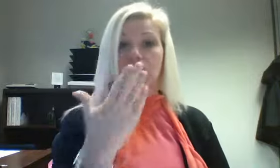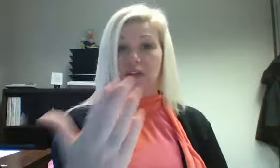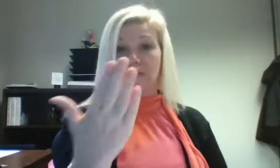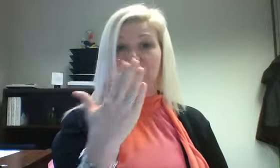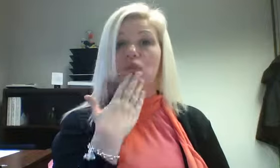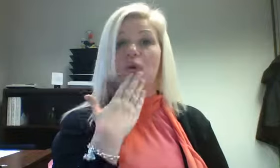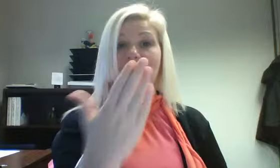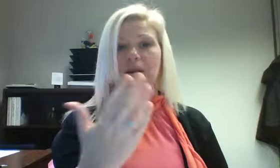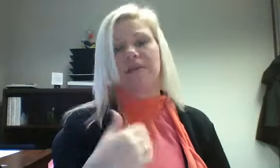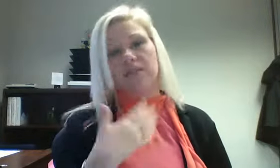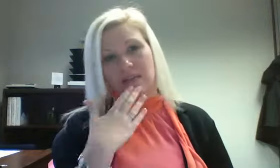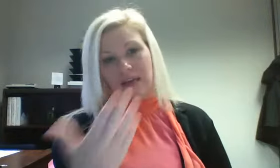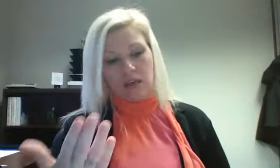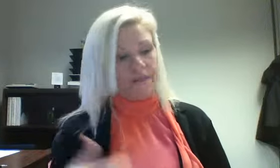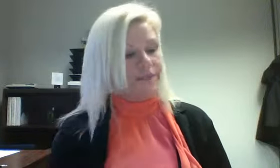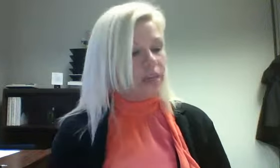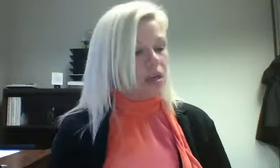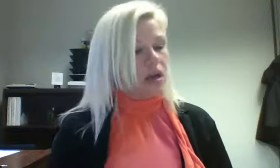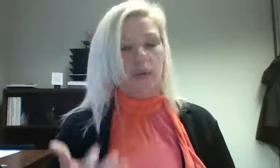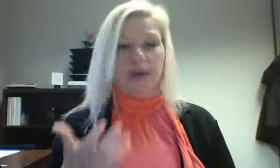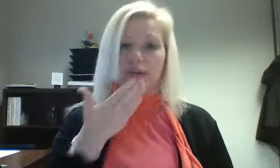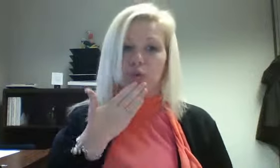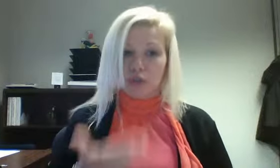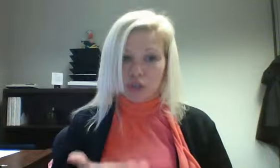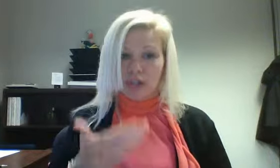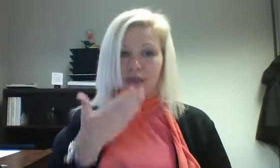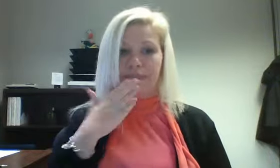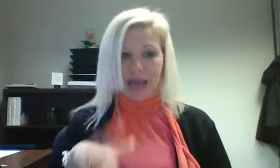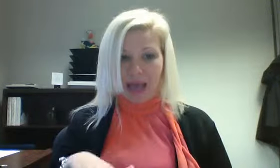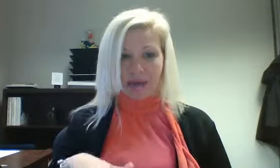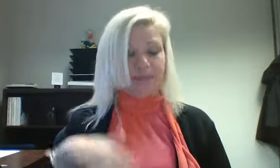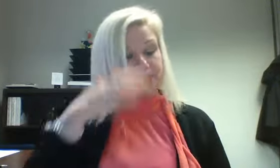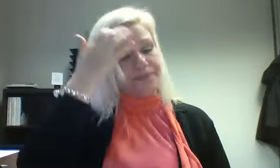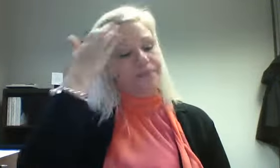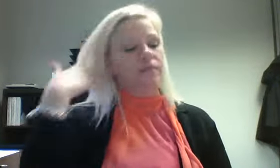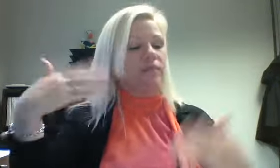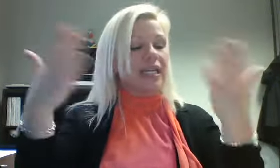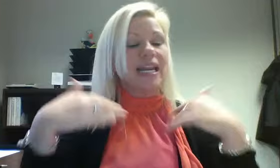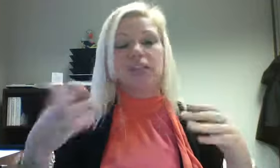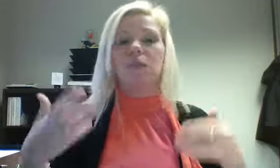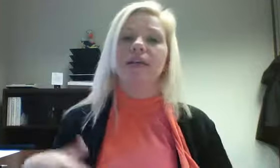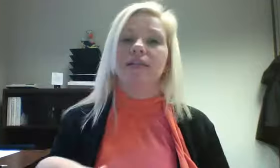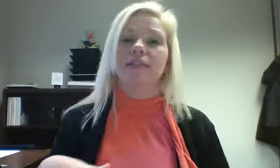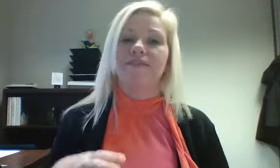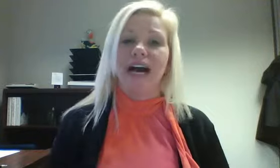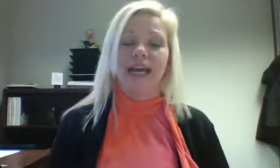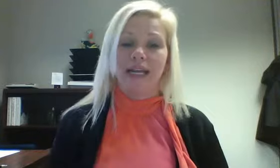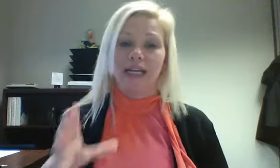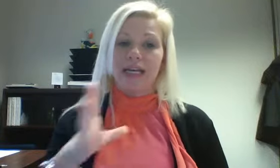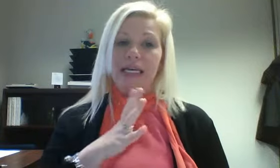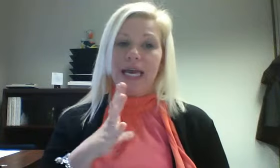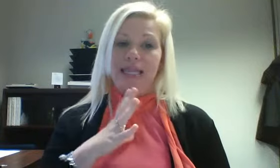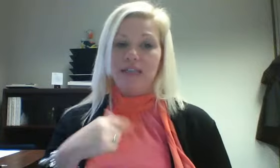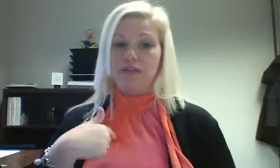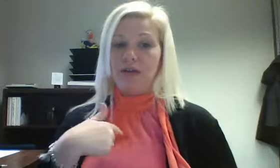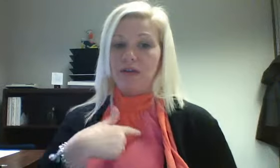because if you go out, it means thank you. Okay, so good, bad. Next one is fine, and that's right